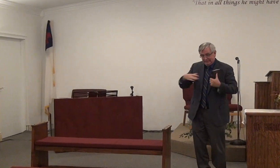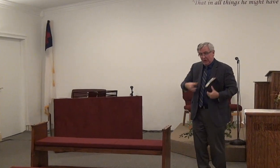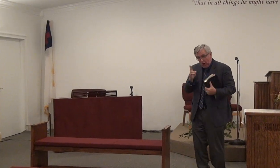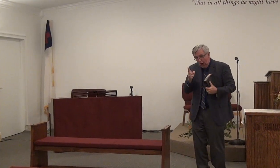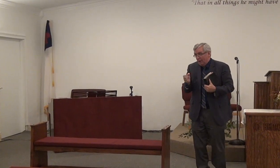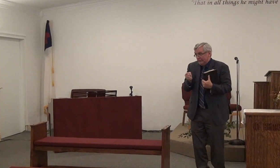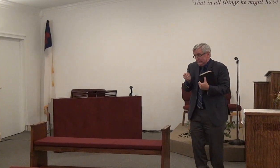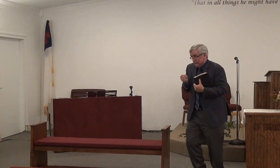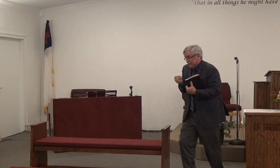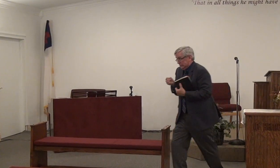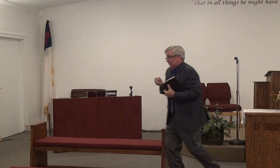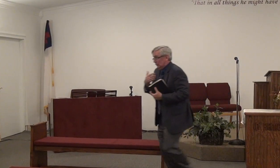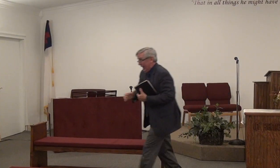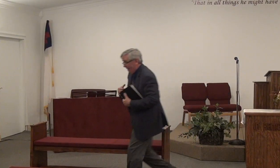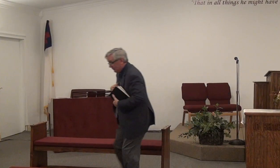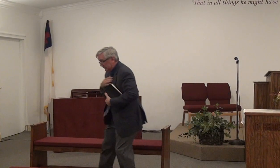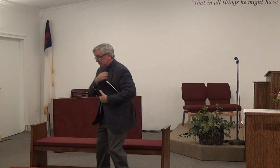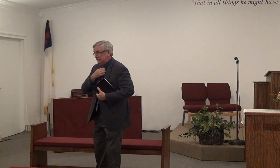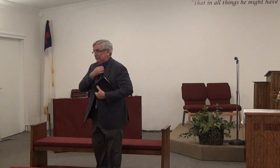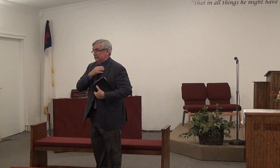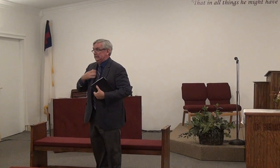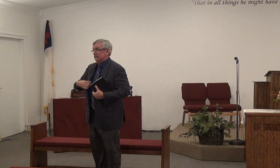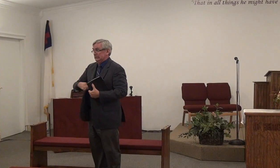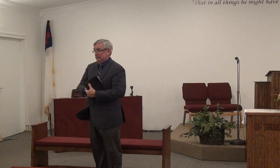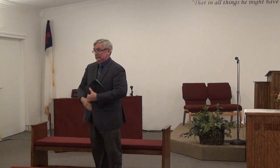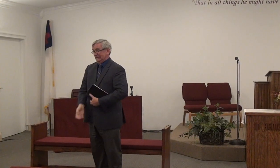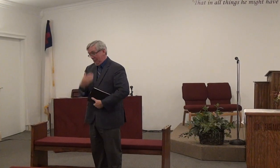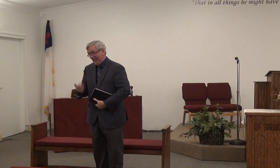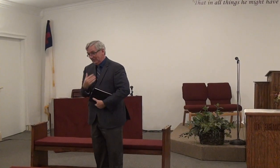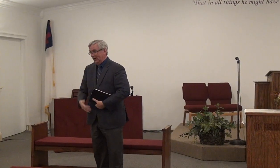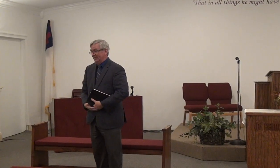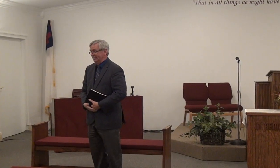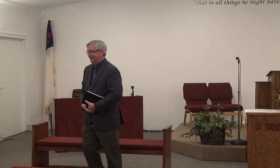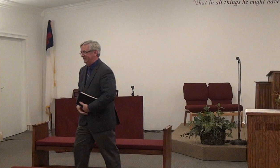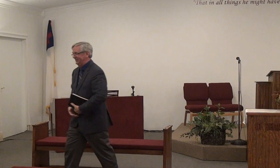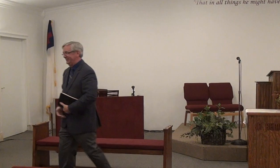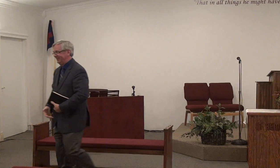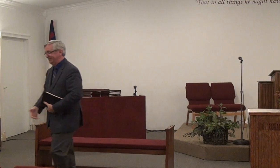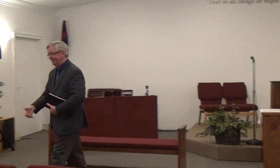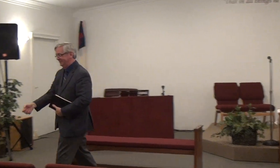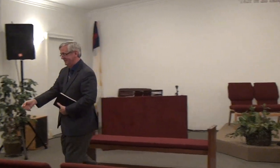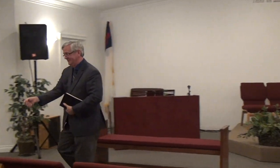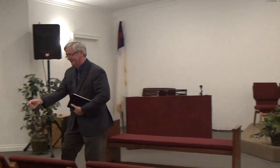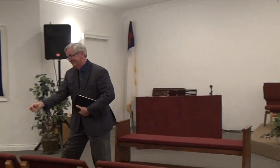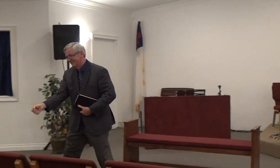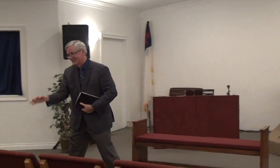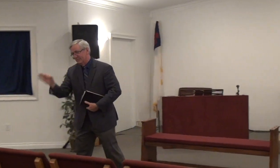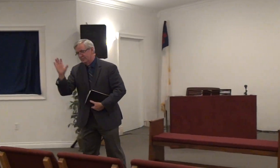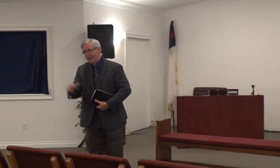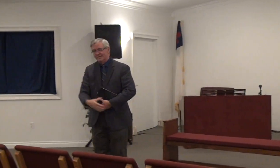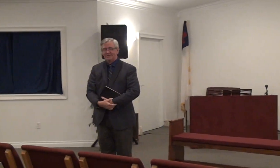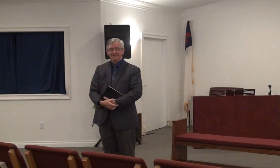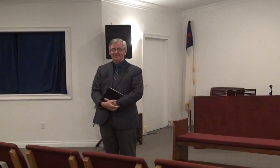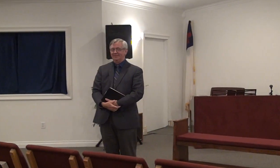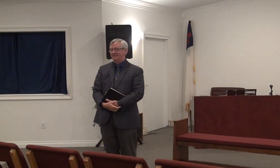go. And everybody gets dressed, and you drive over to the church, and you get all fixed up nice, and you go back and tell